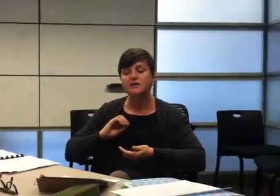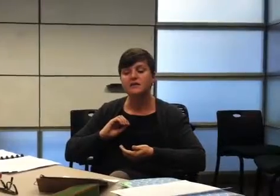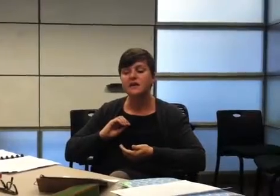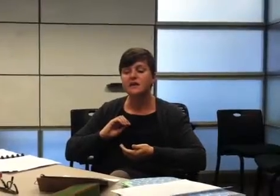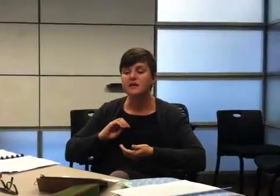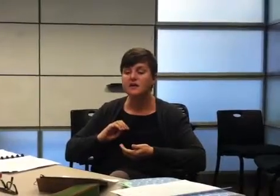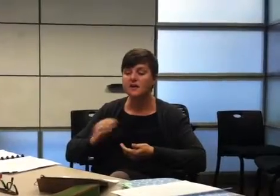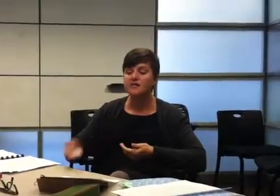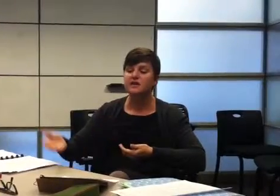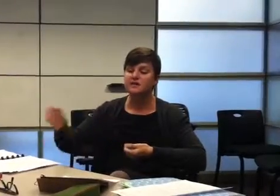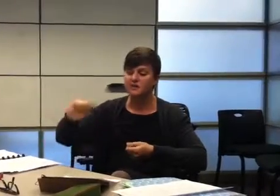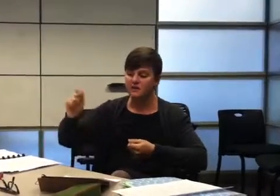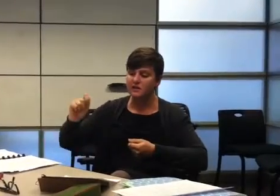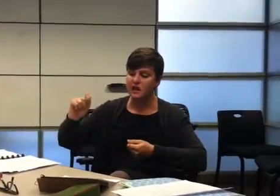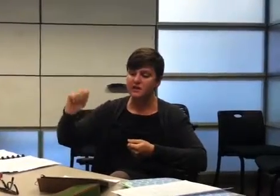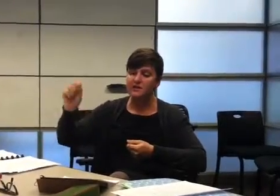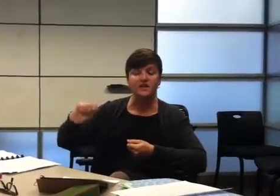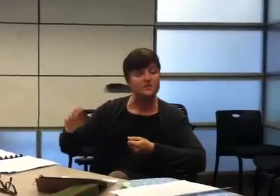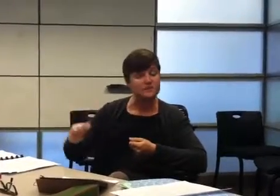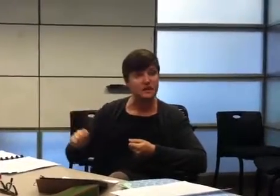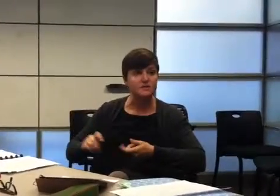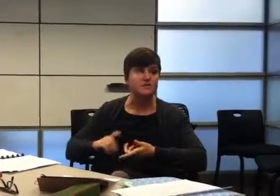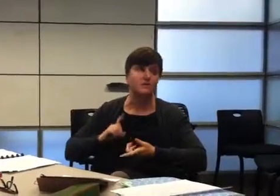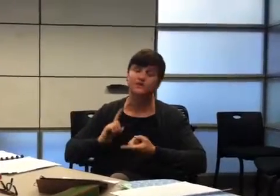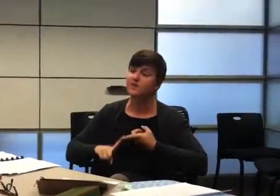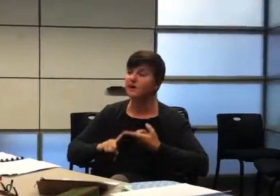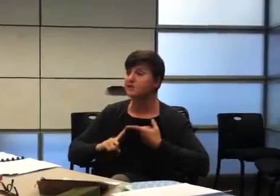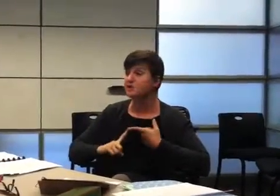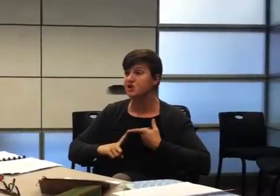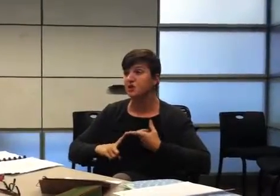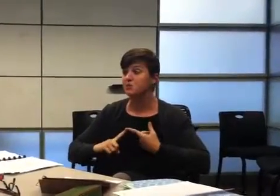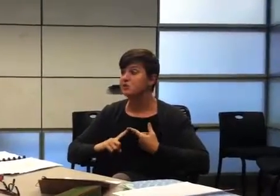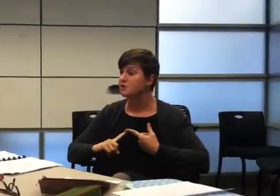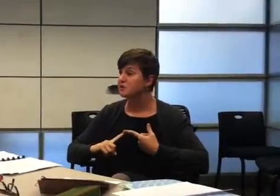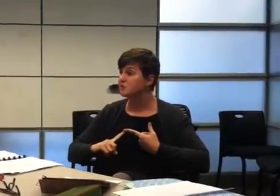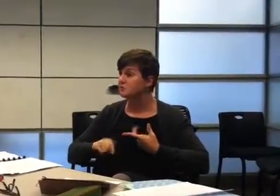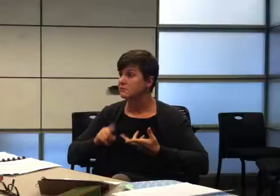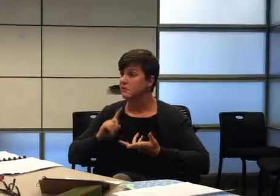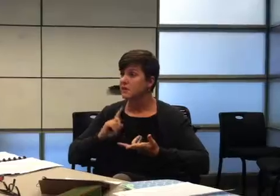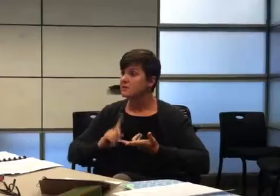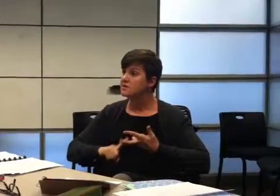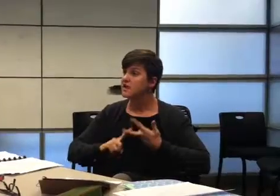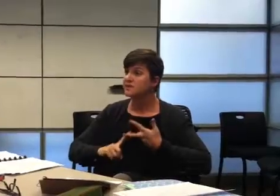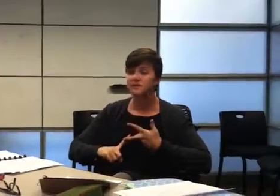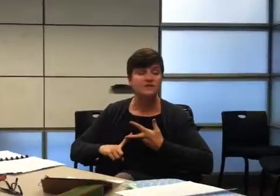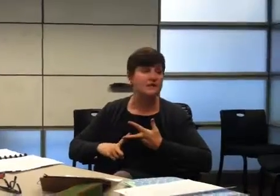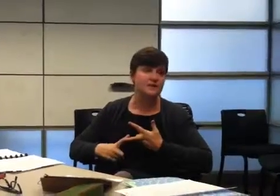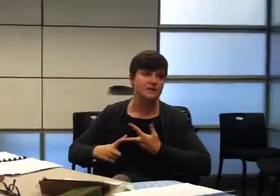And then they give themselves a score: 5 for showing up and breathing, 7 if you say